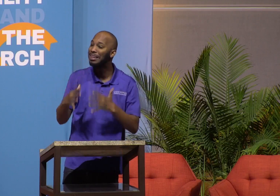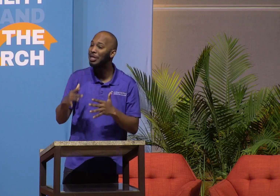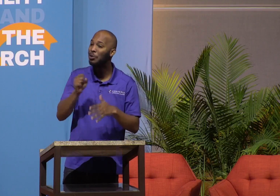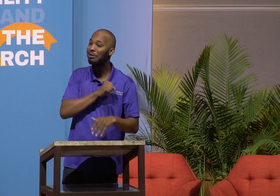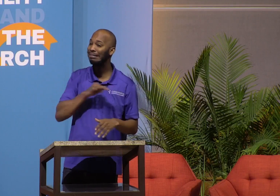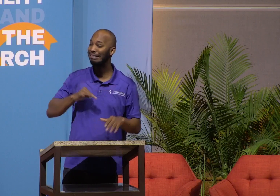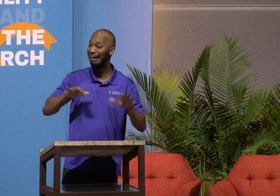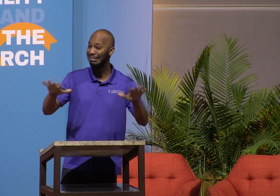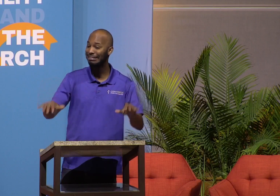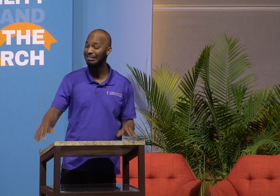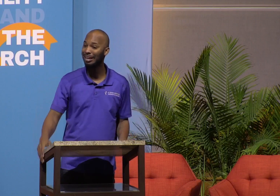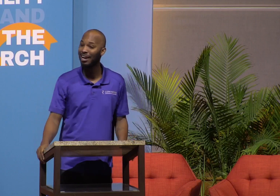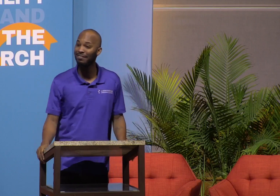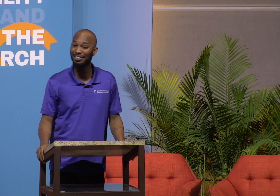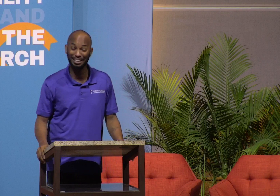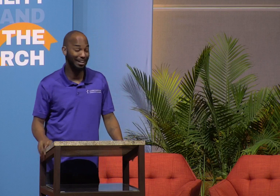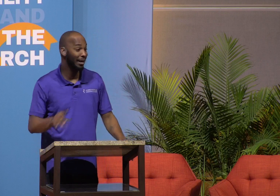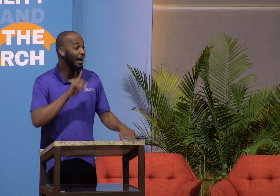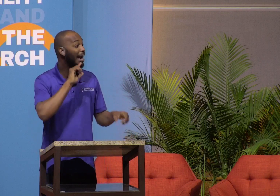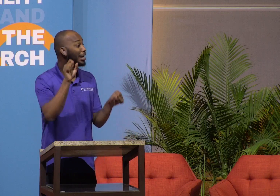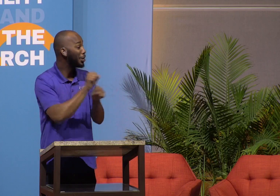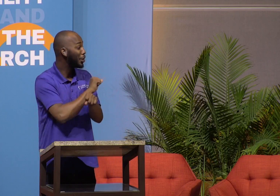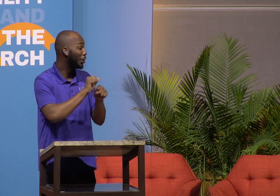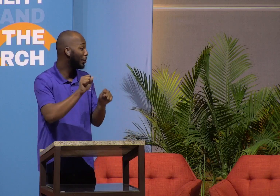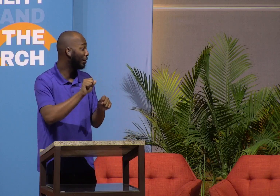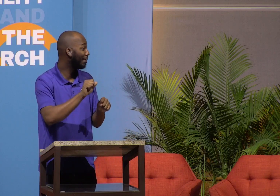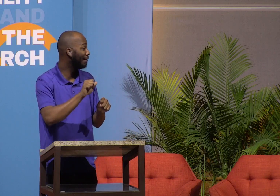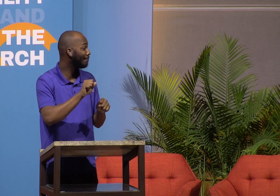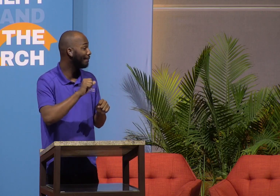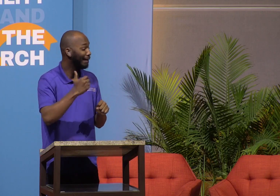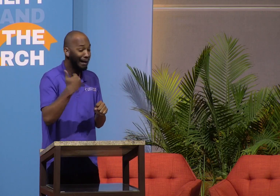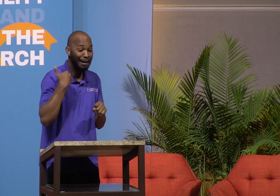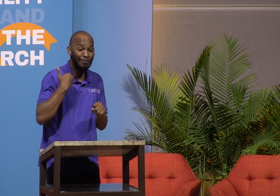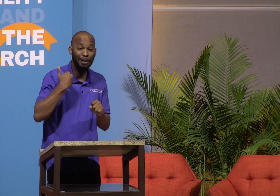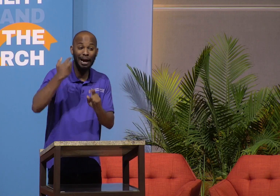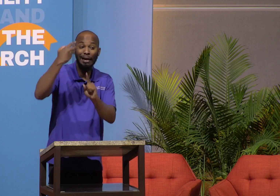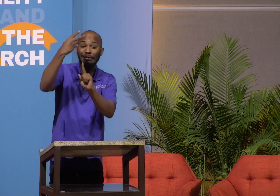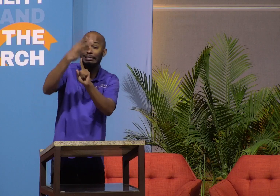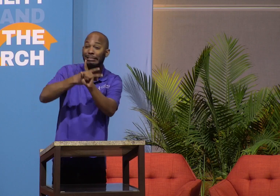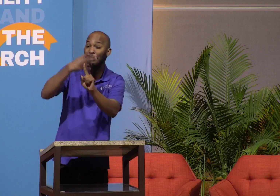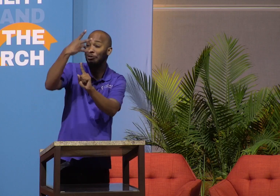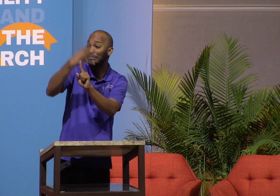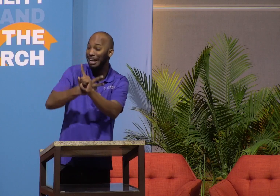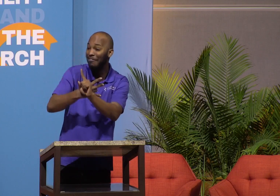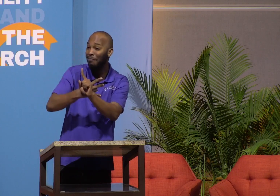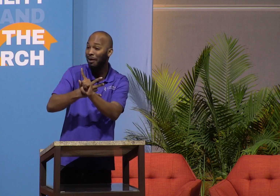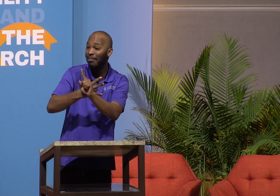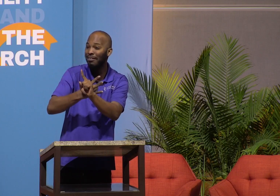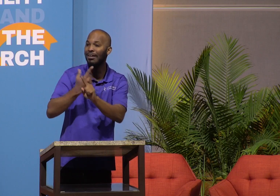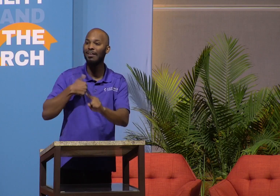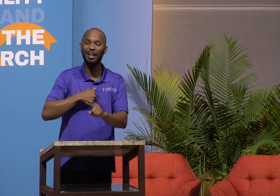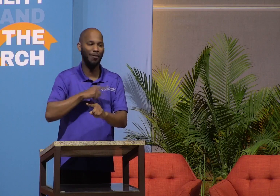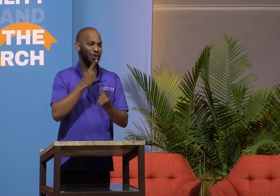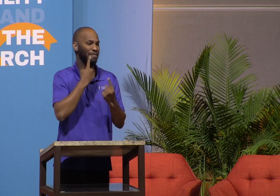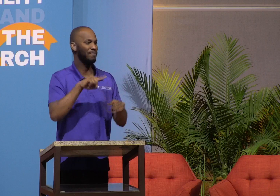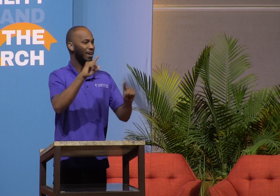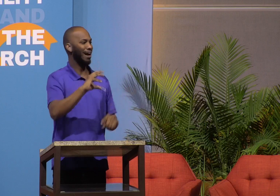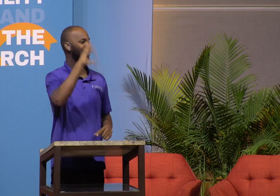obstacles with the congregation of leaders. And I want to say in the past 6 to 7